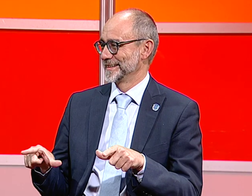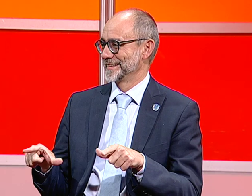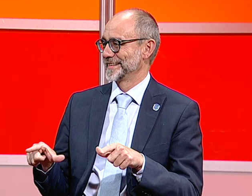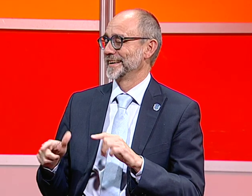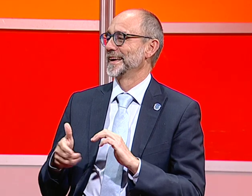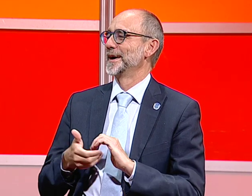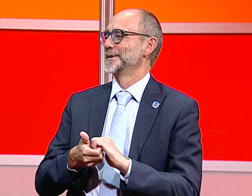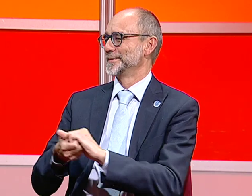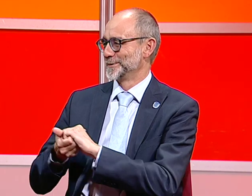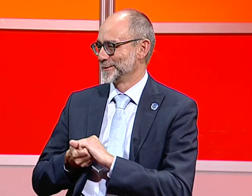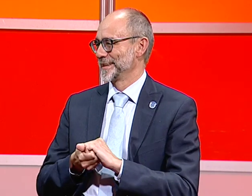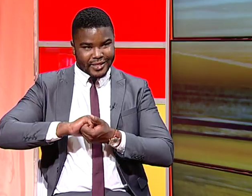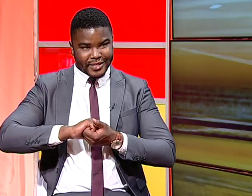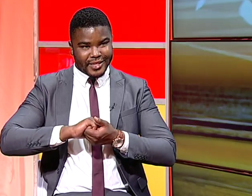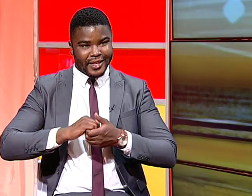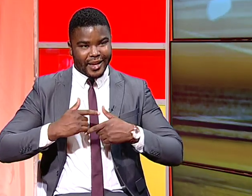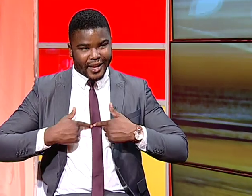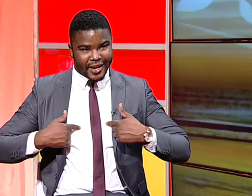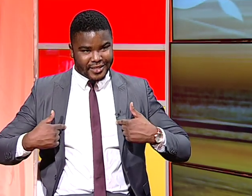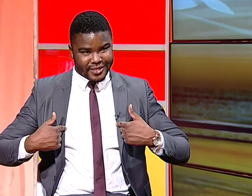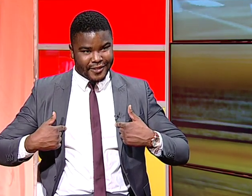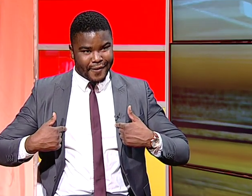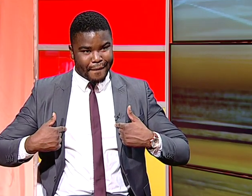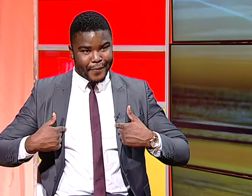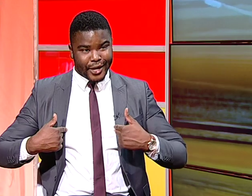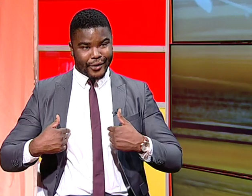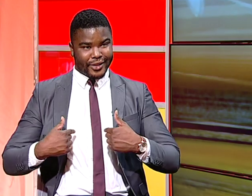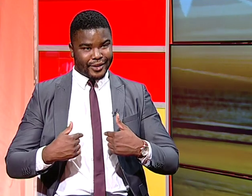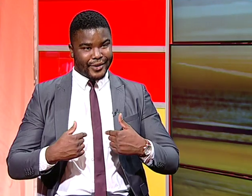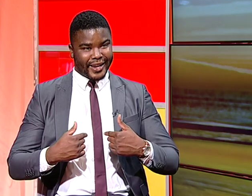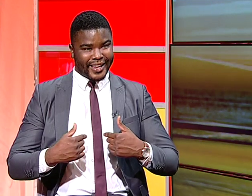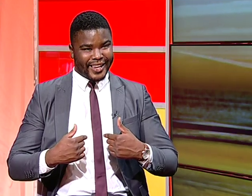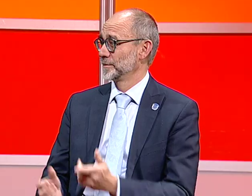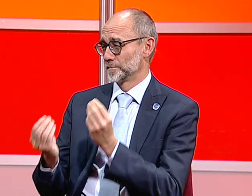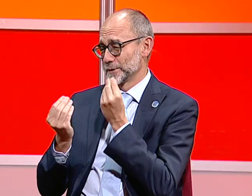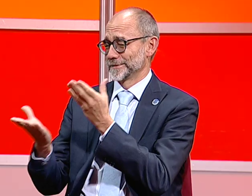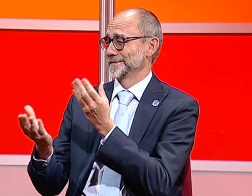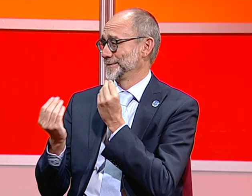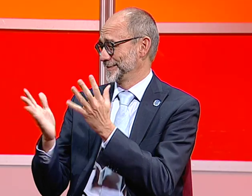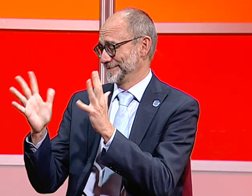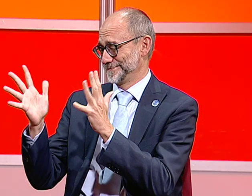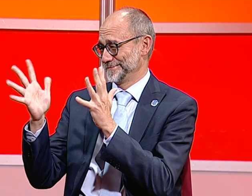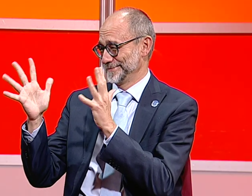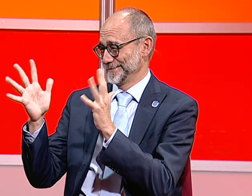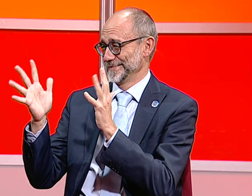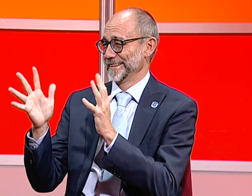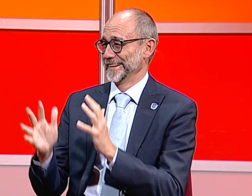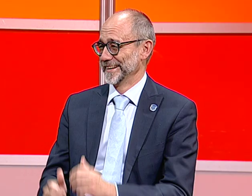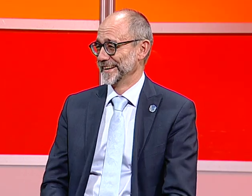sign language unites us. Is that correct, Dr. Murray? Correct. Marvelous. Beautiful. So it